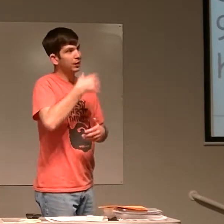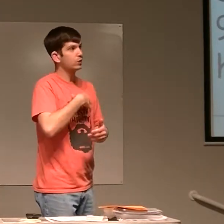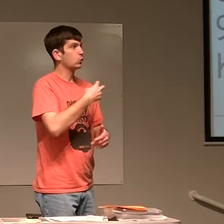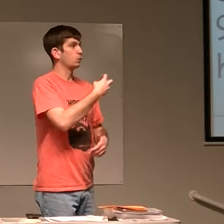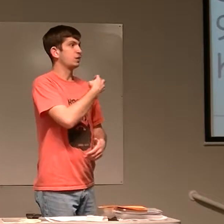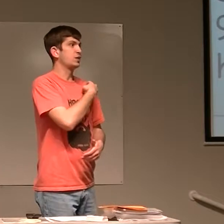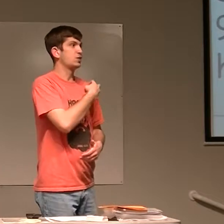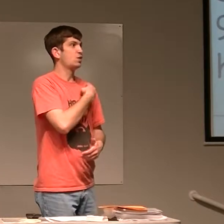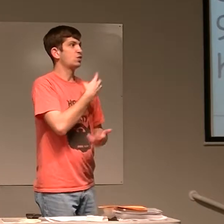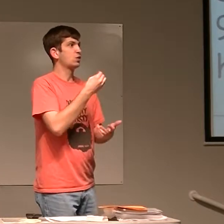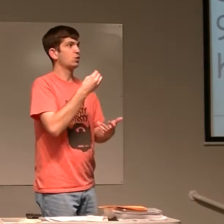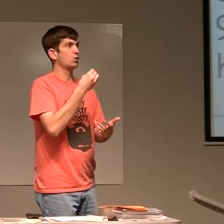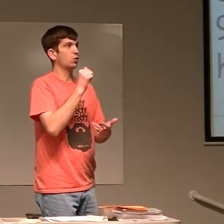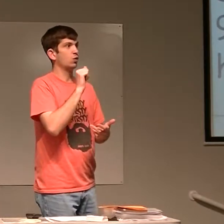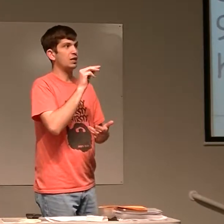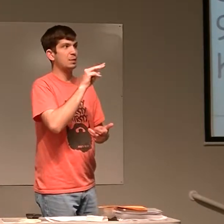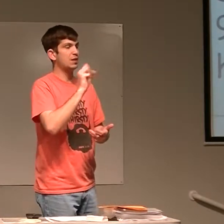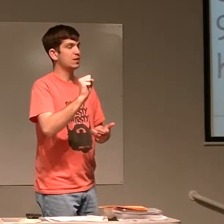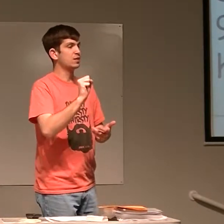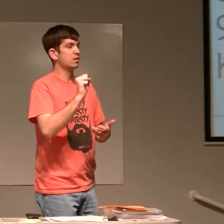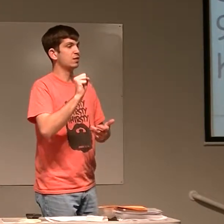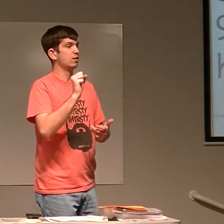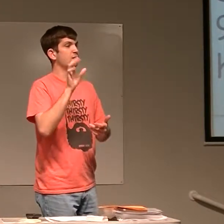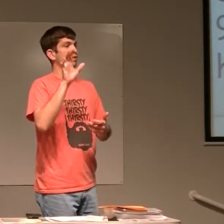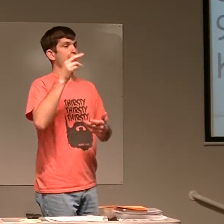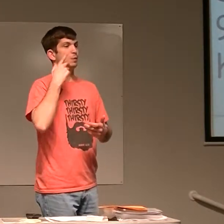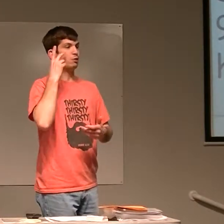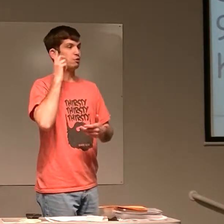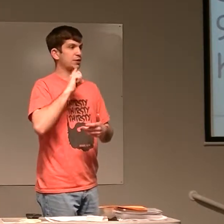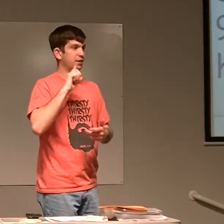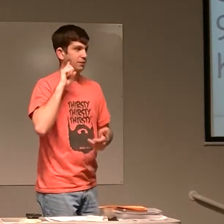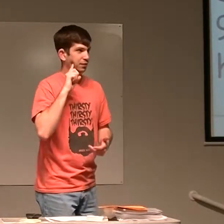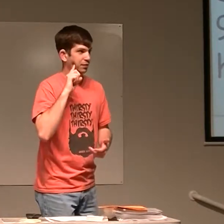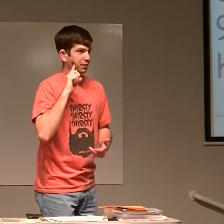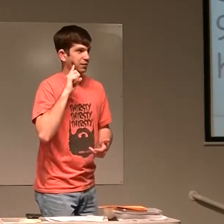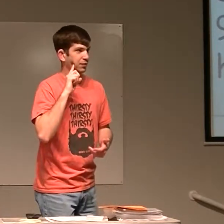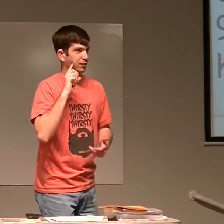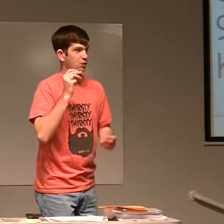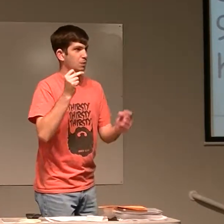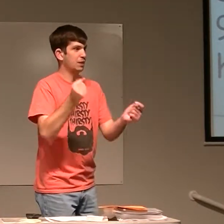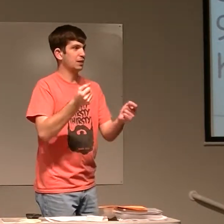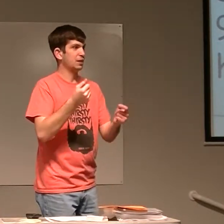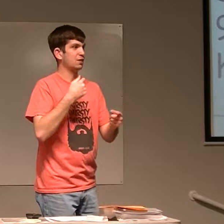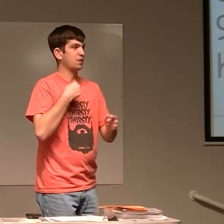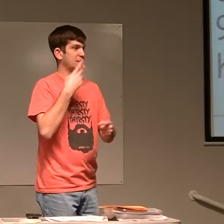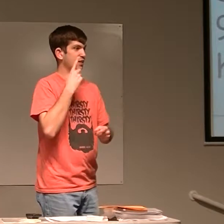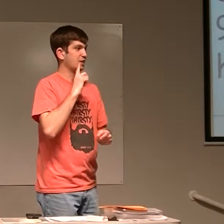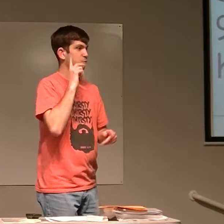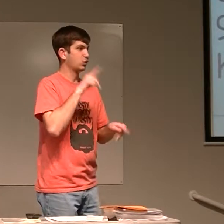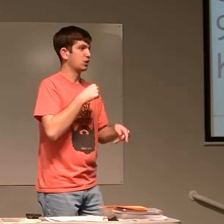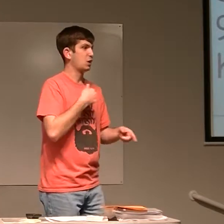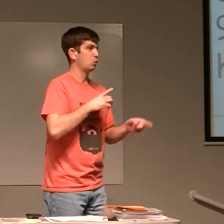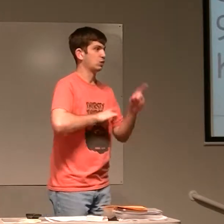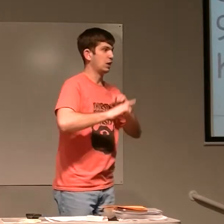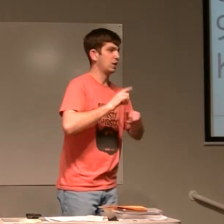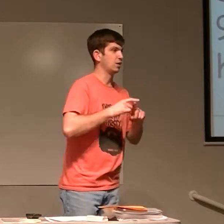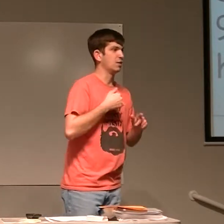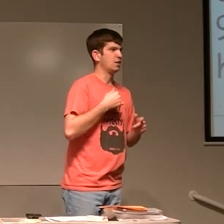firemen or police officer or EMS, their parents are deaf. So immediately, if they see a deaf person, they will sign. And